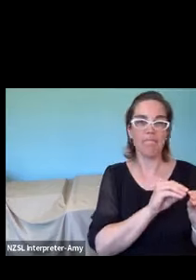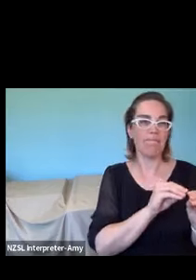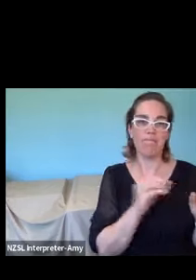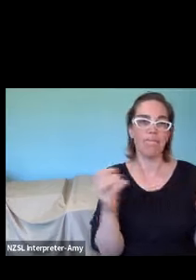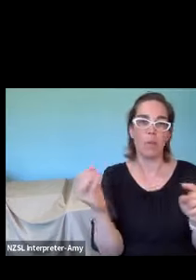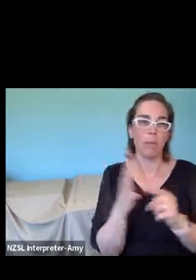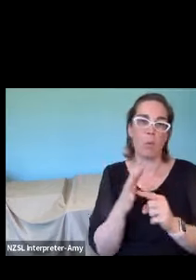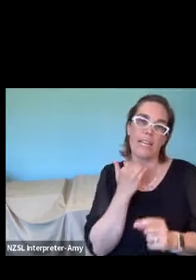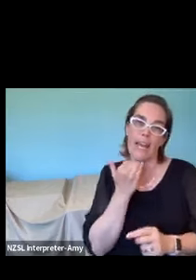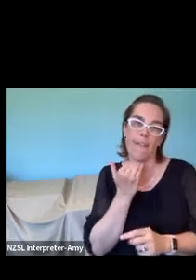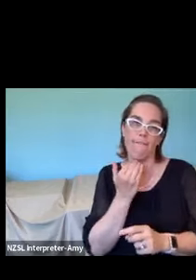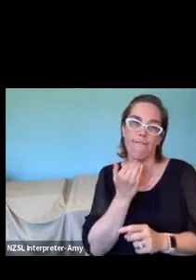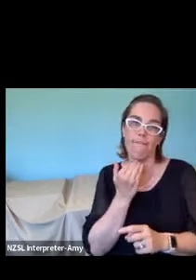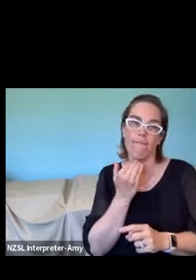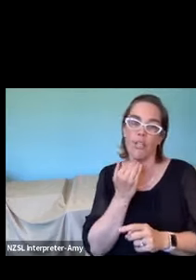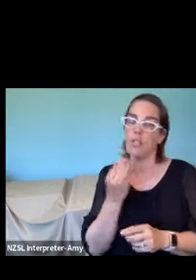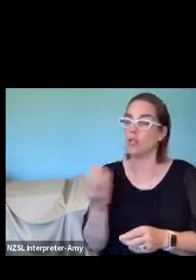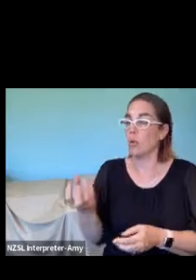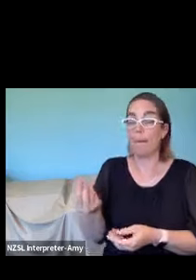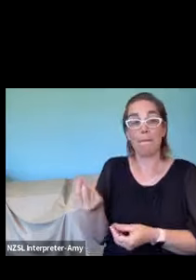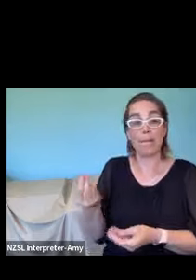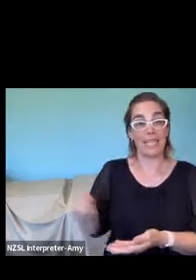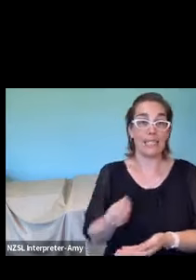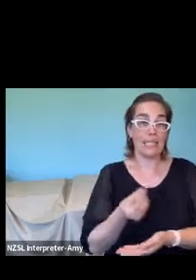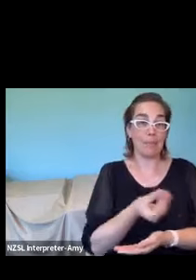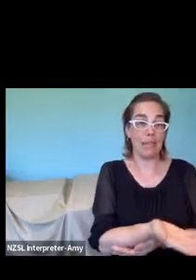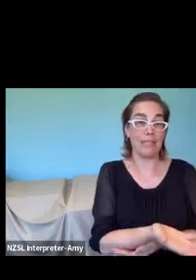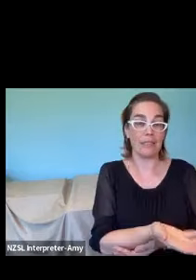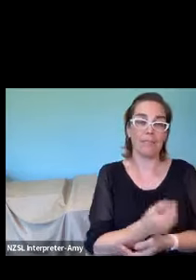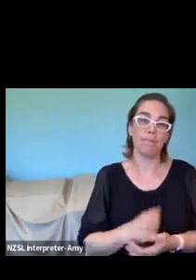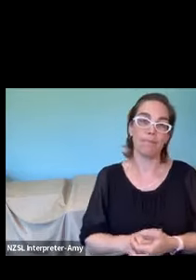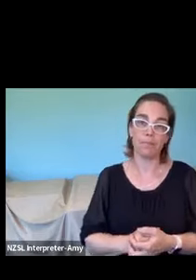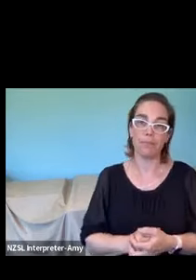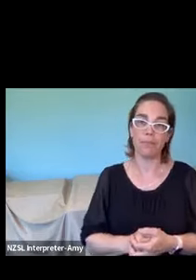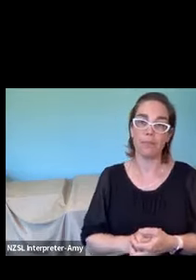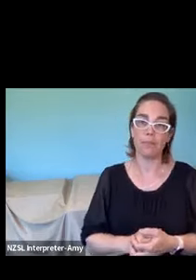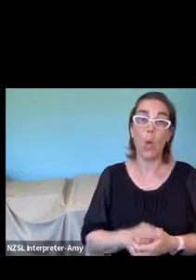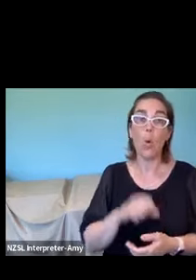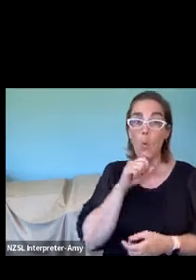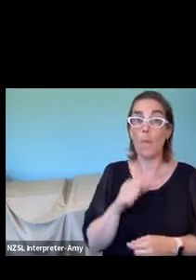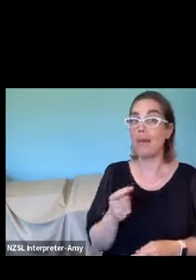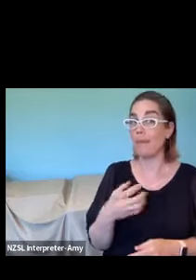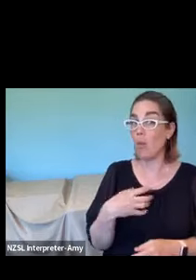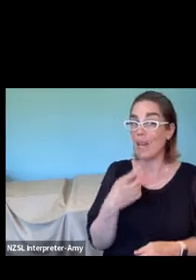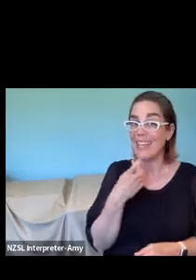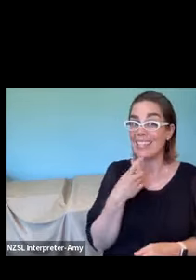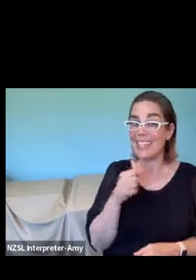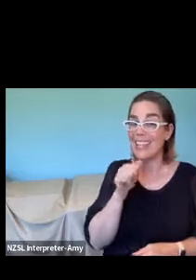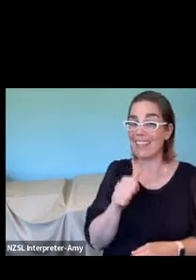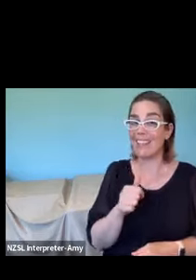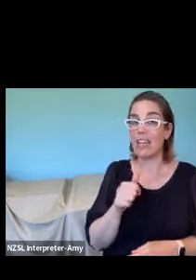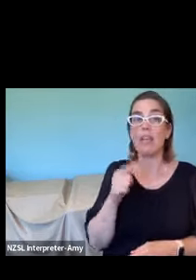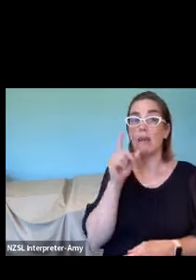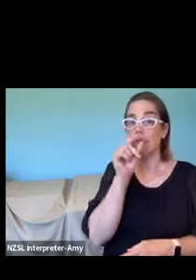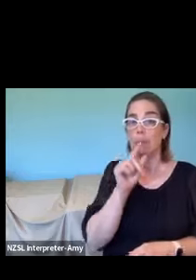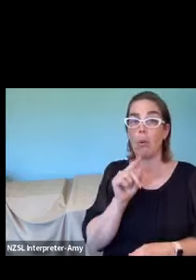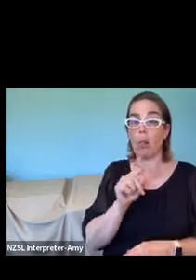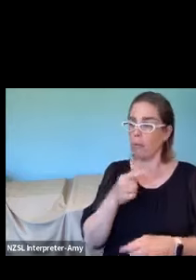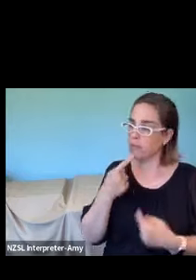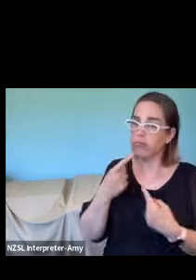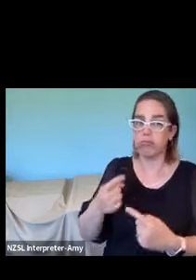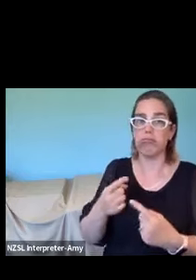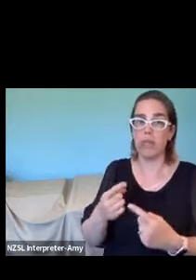for us to spend our money on. And in some ways, I think it'd be easier if people were just upfront that that's the case, but they're not. It's always, you know, that